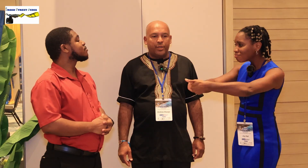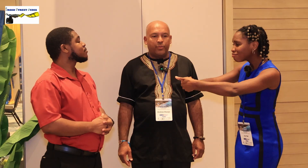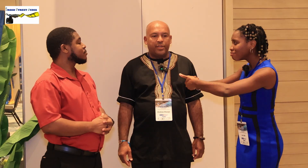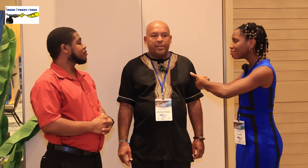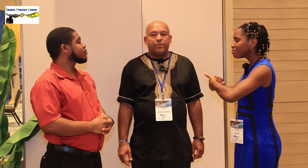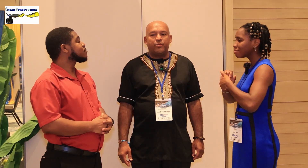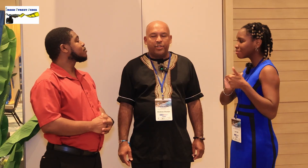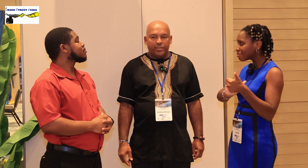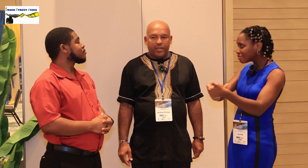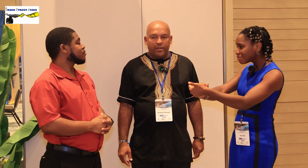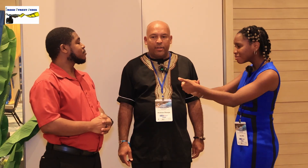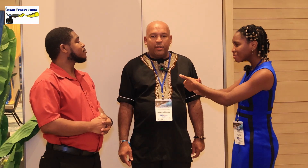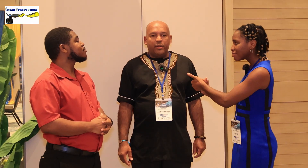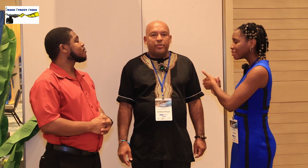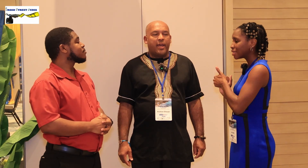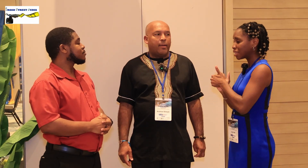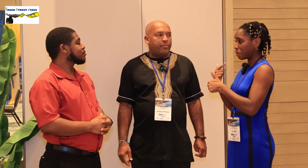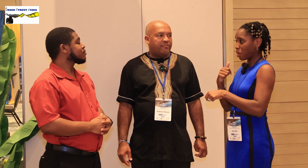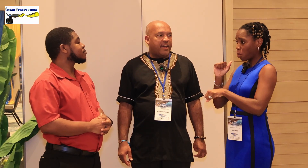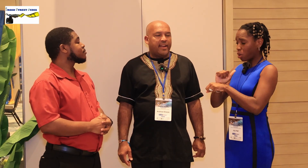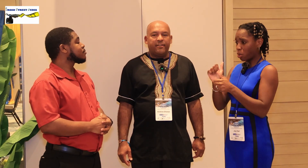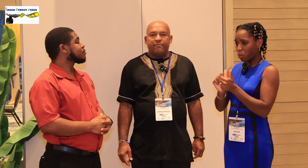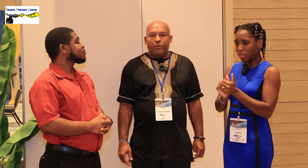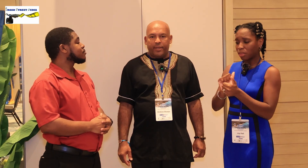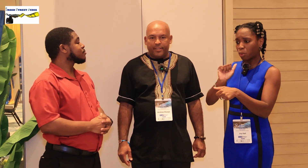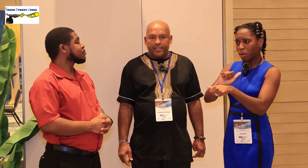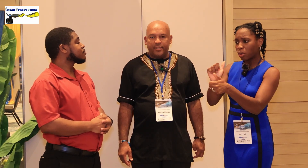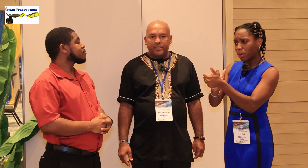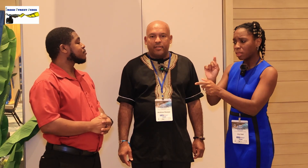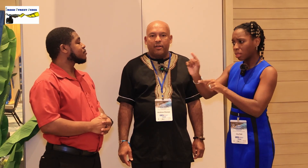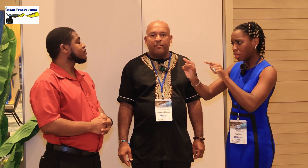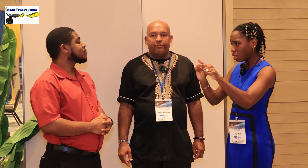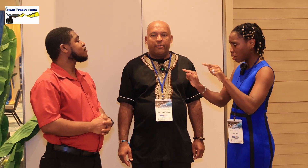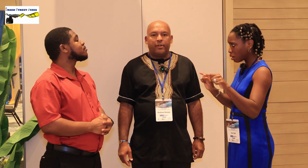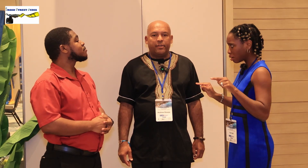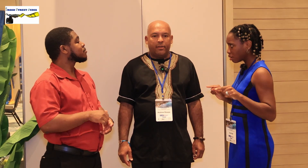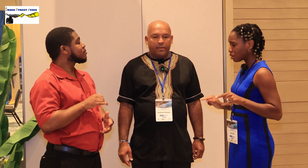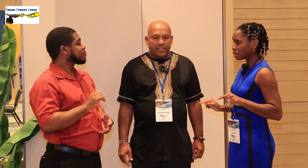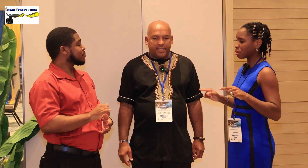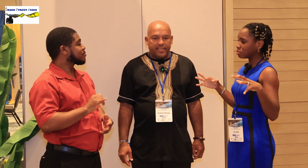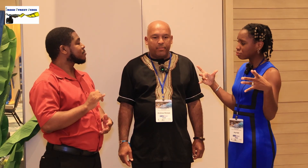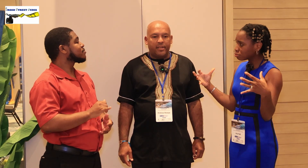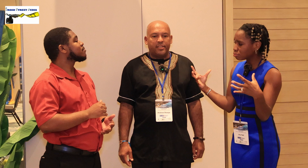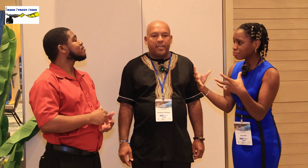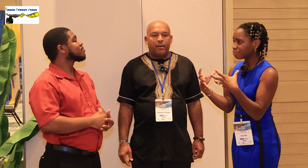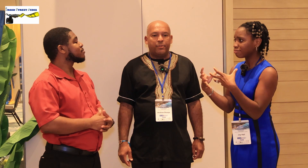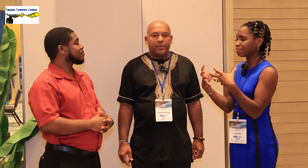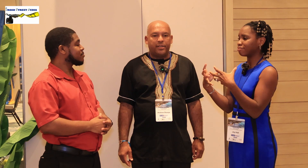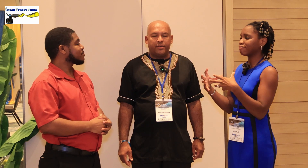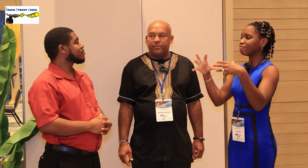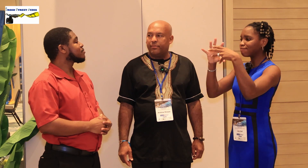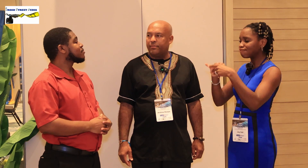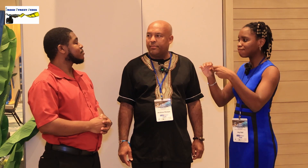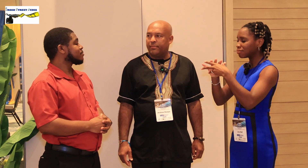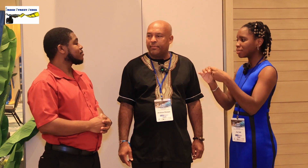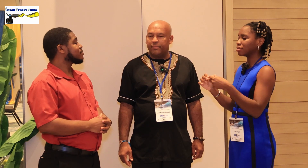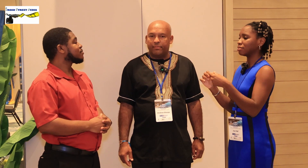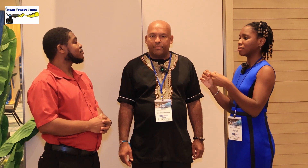been working within the region to amplify the voices of the disability community.